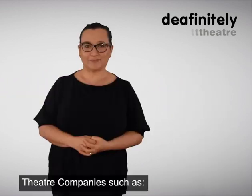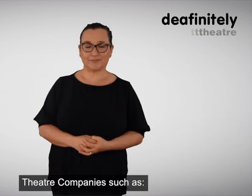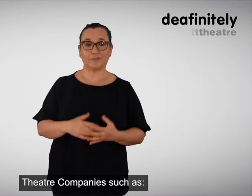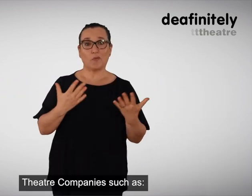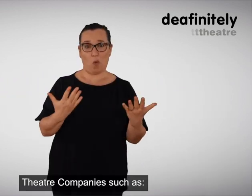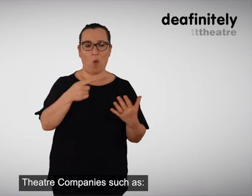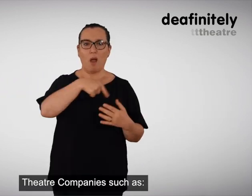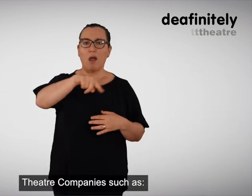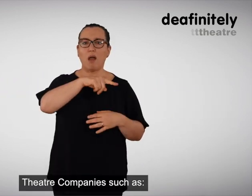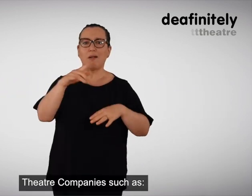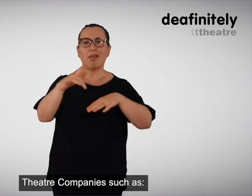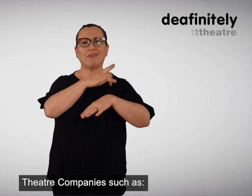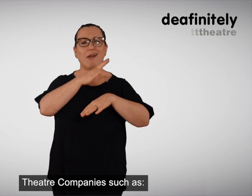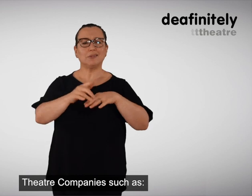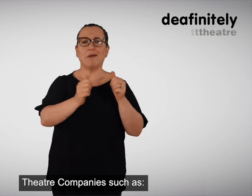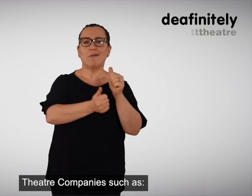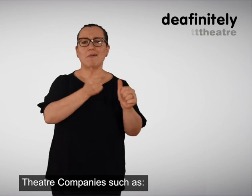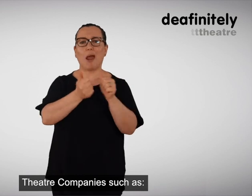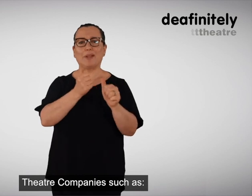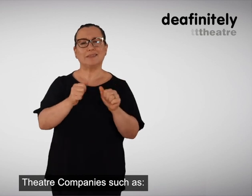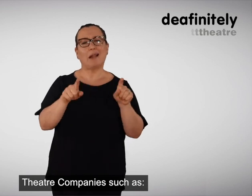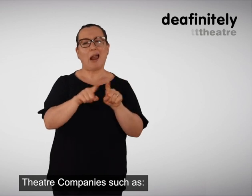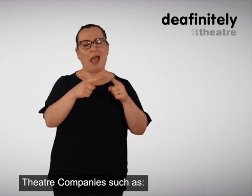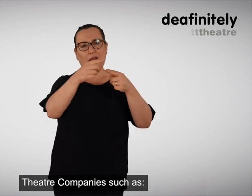or theatre companies such as